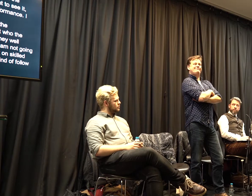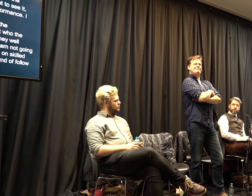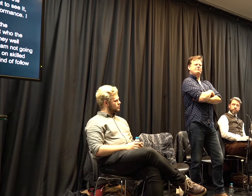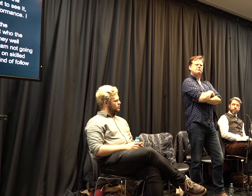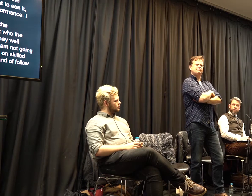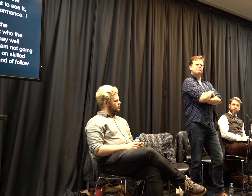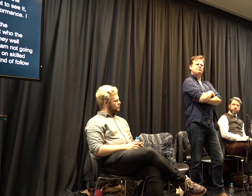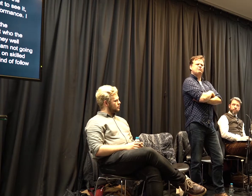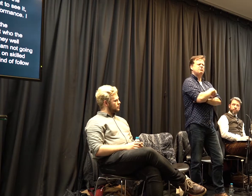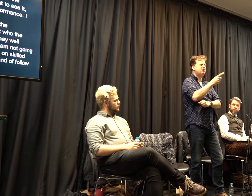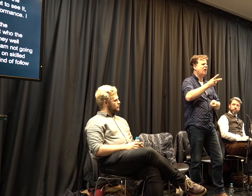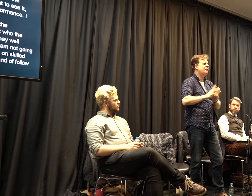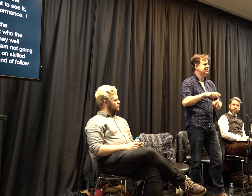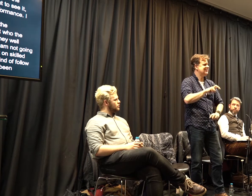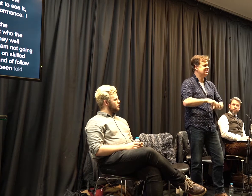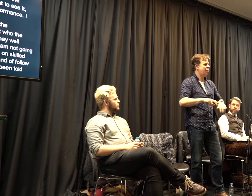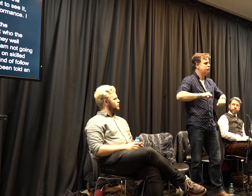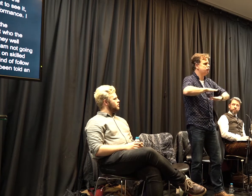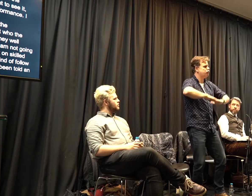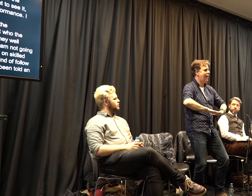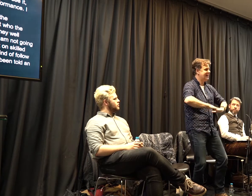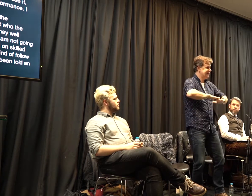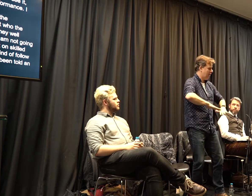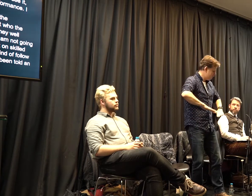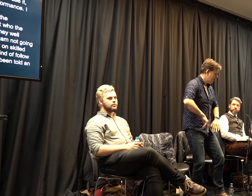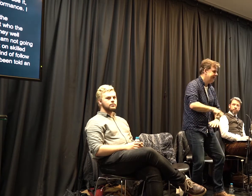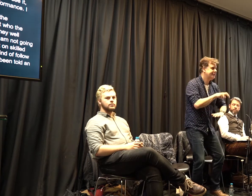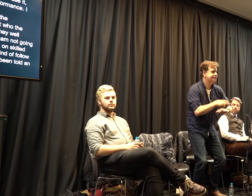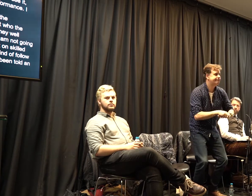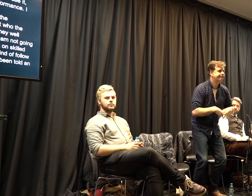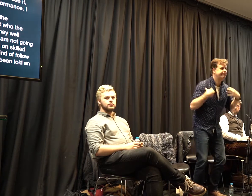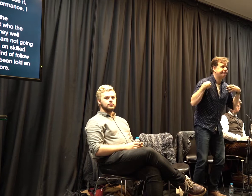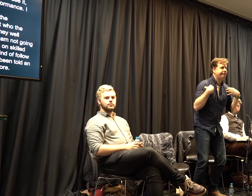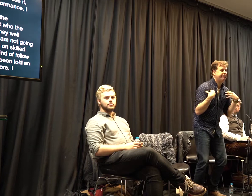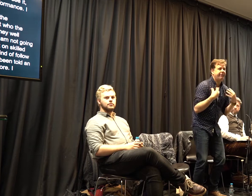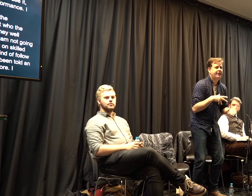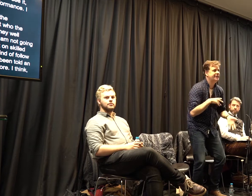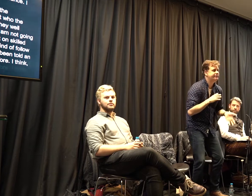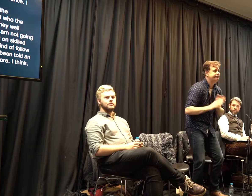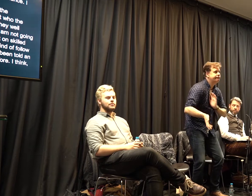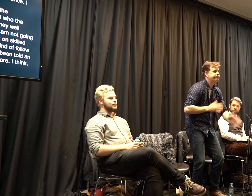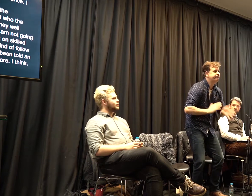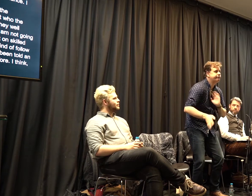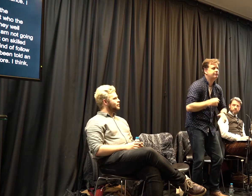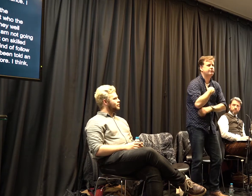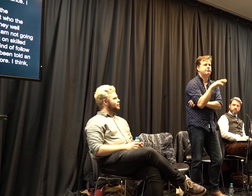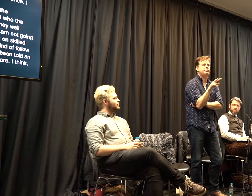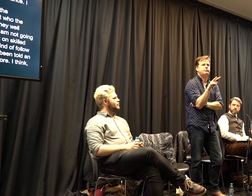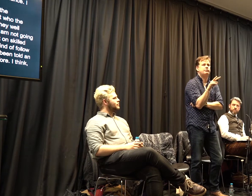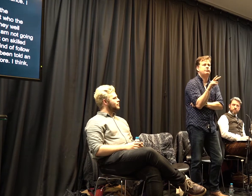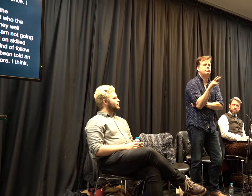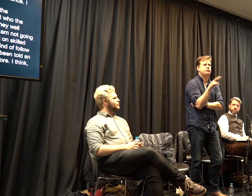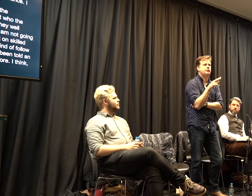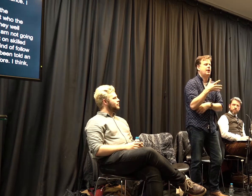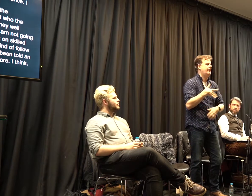been told an interpreter's name, never heard of them before. Oh, do you know what, I'll give it a go. And I sat down, and the interpreter sat there on the